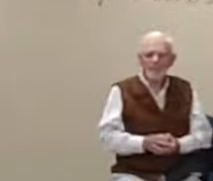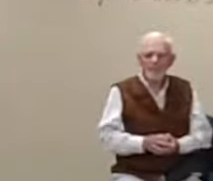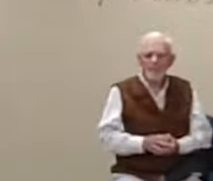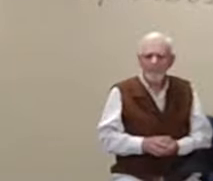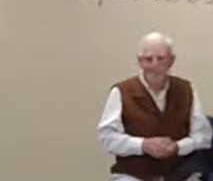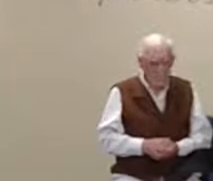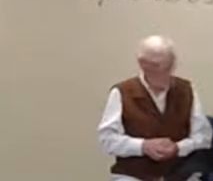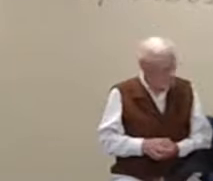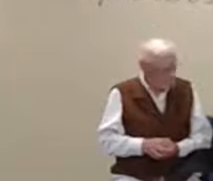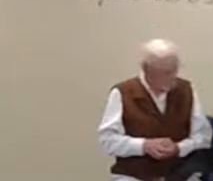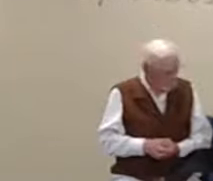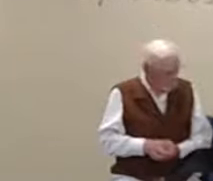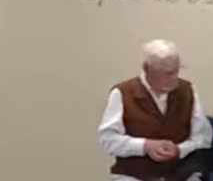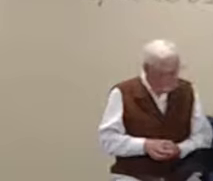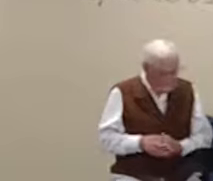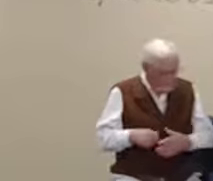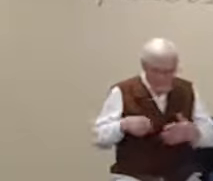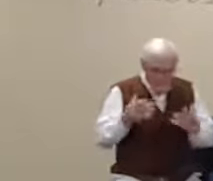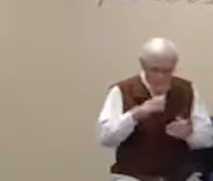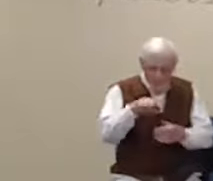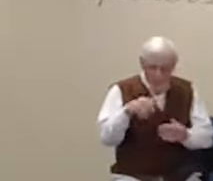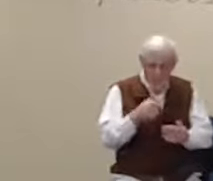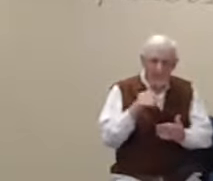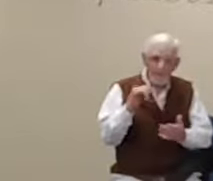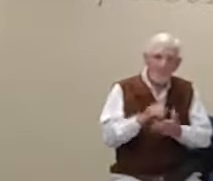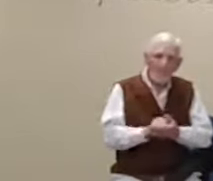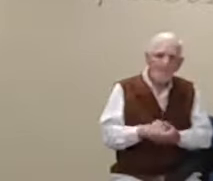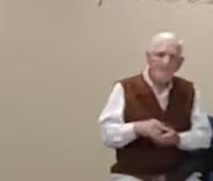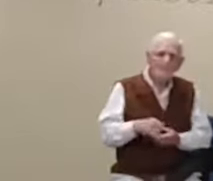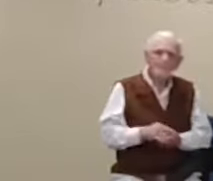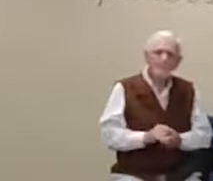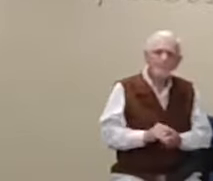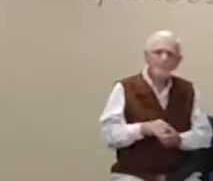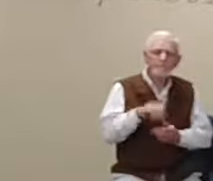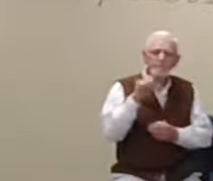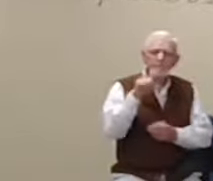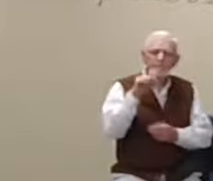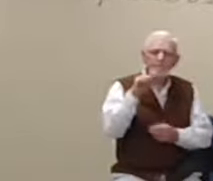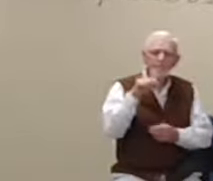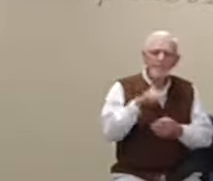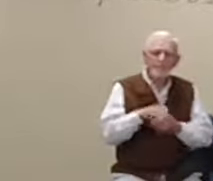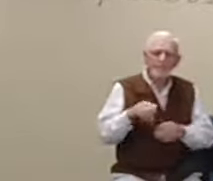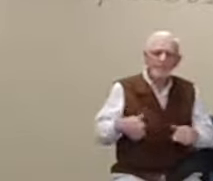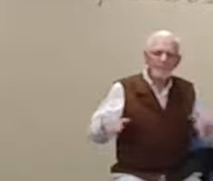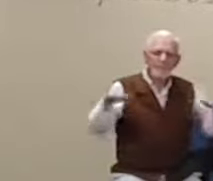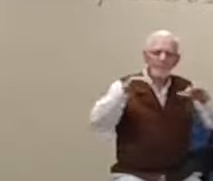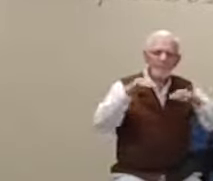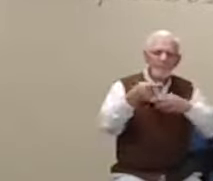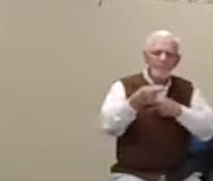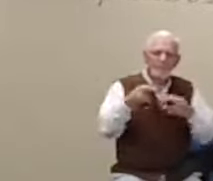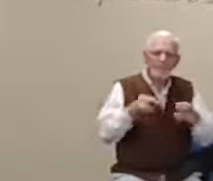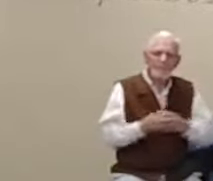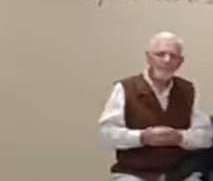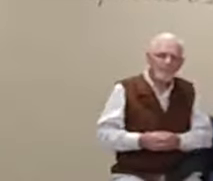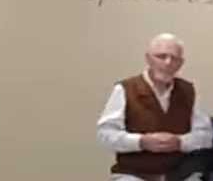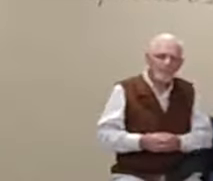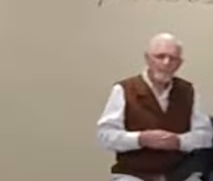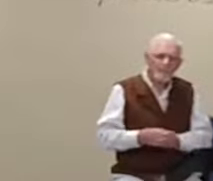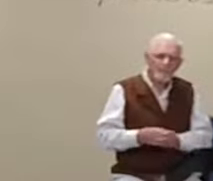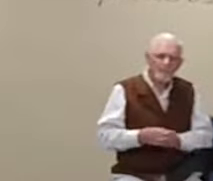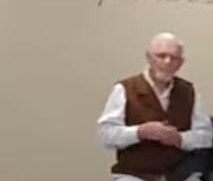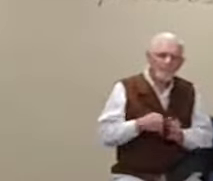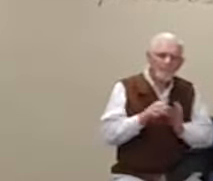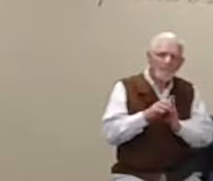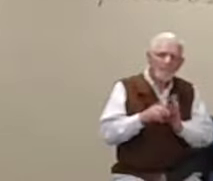what they call that sermon that's in the upper room. And John chapters 14, 15, and 16, of all of that has